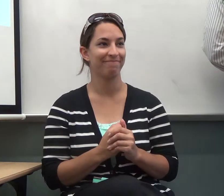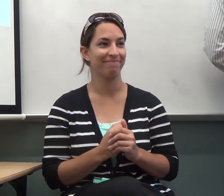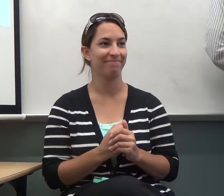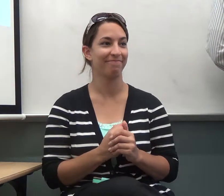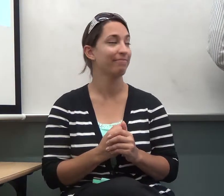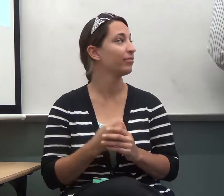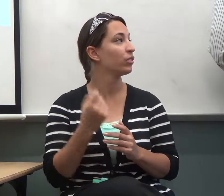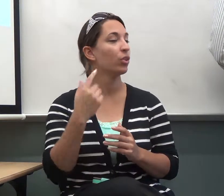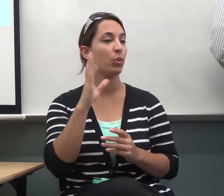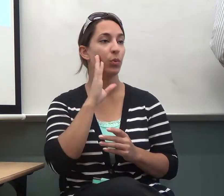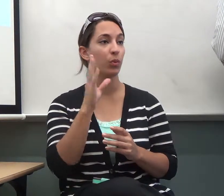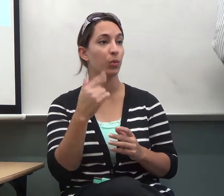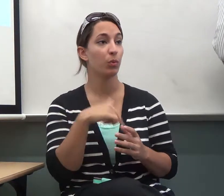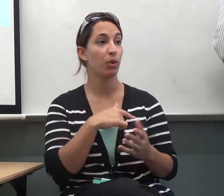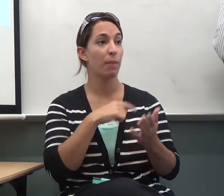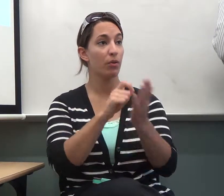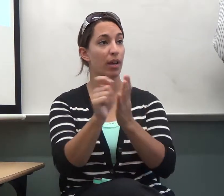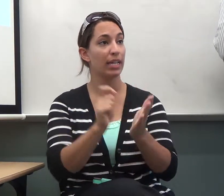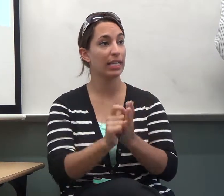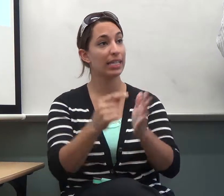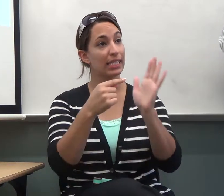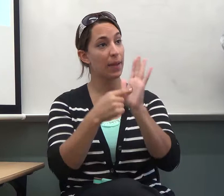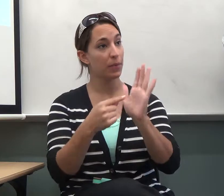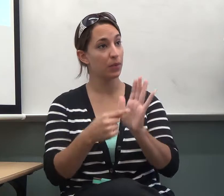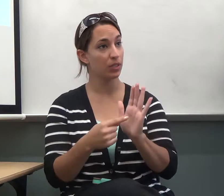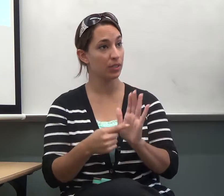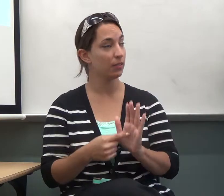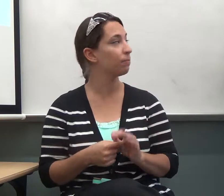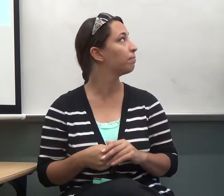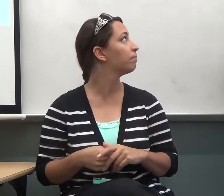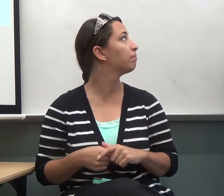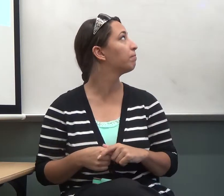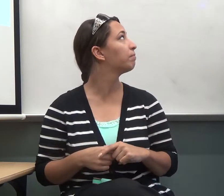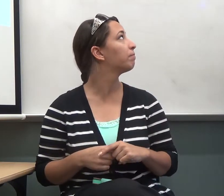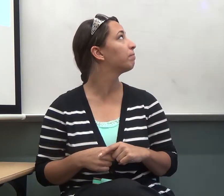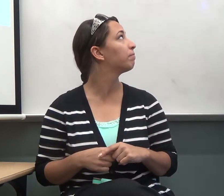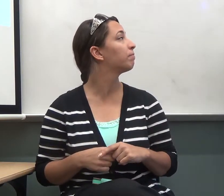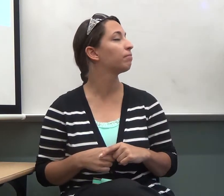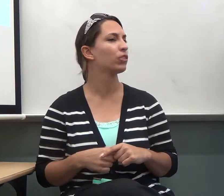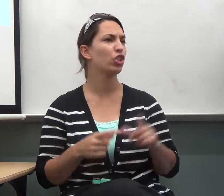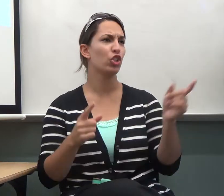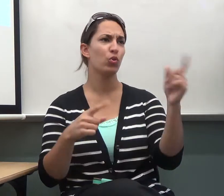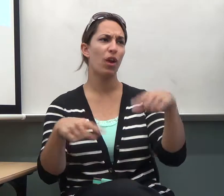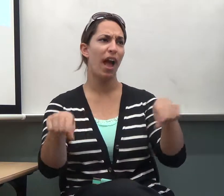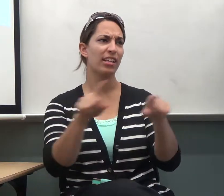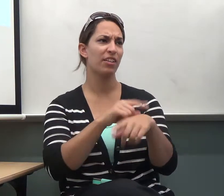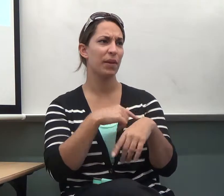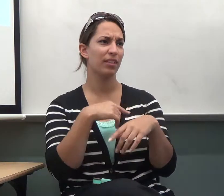we are writing examples. You guys have been spoiled. I might have to go back to grammar pretty soon.